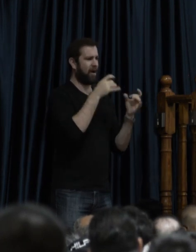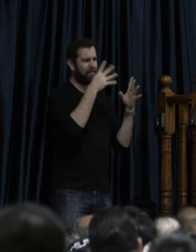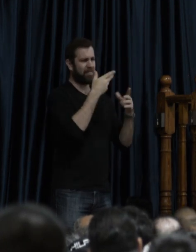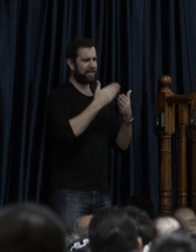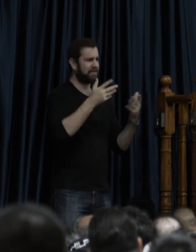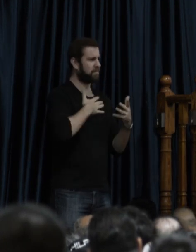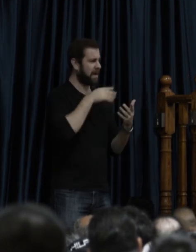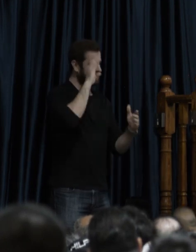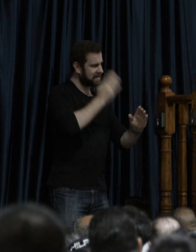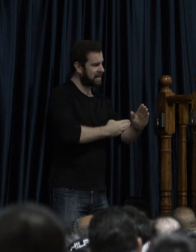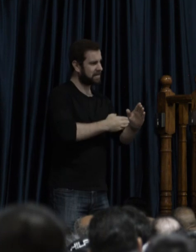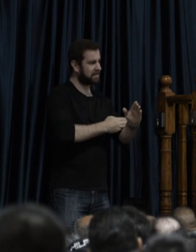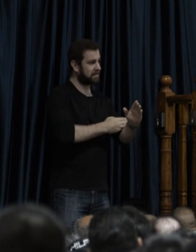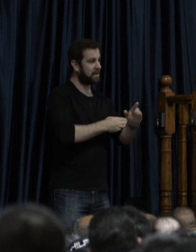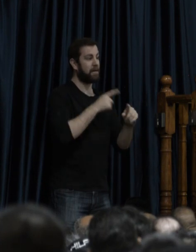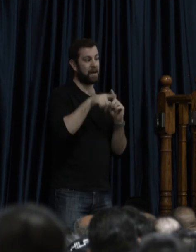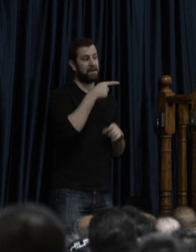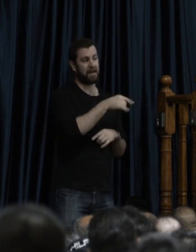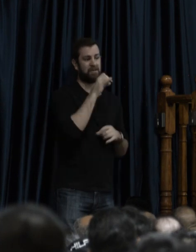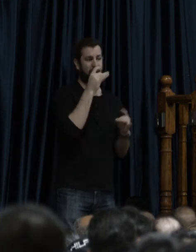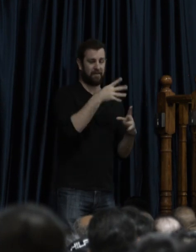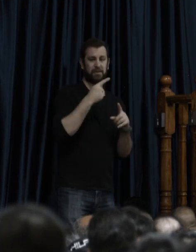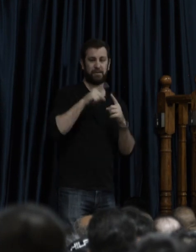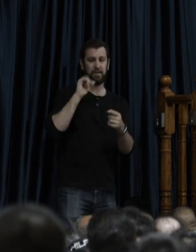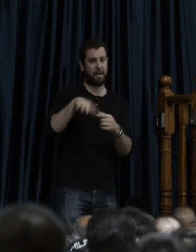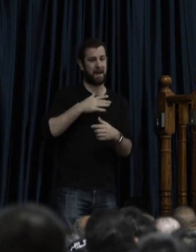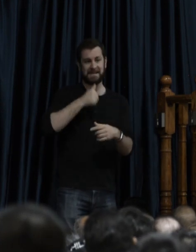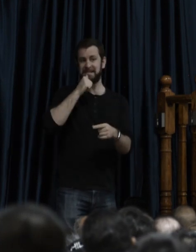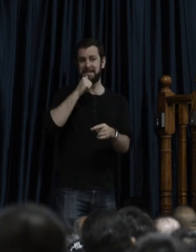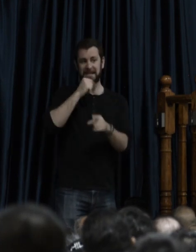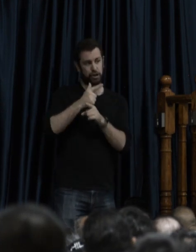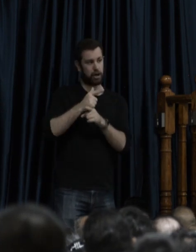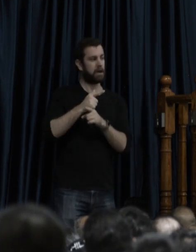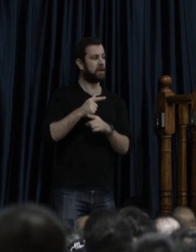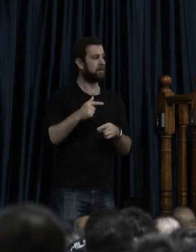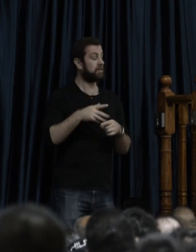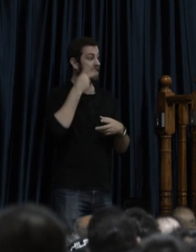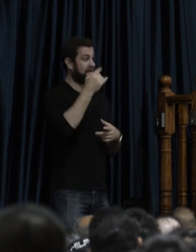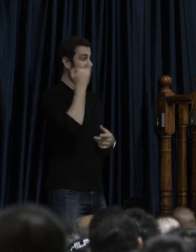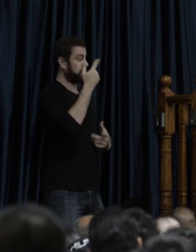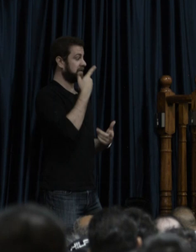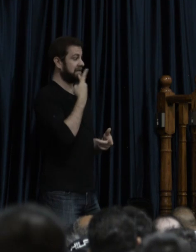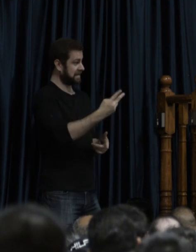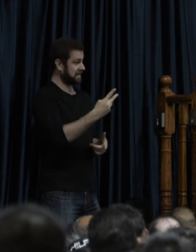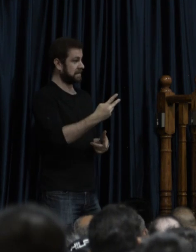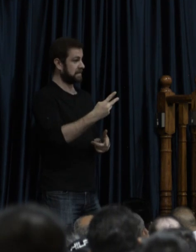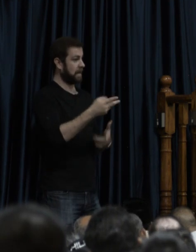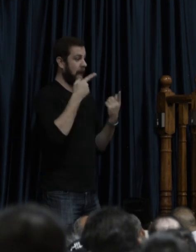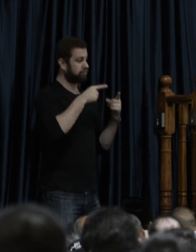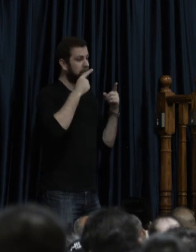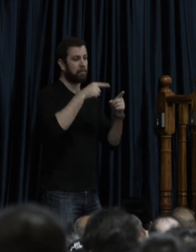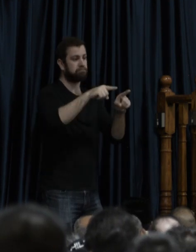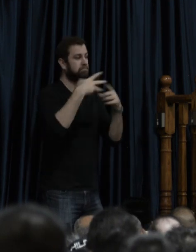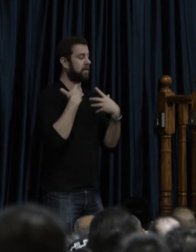that was wicked of you to do this to my sister. So when a person views the happenings around him